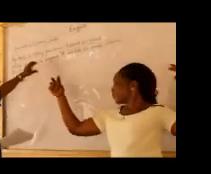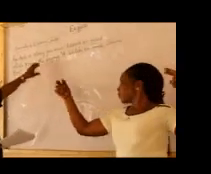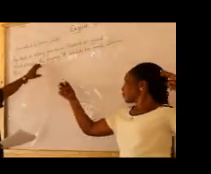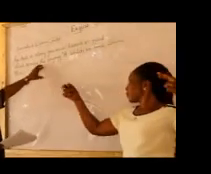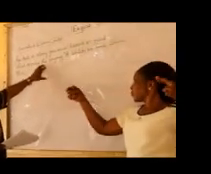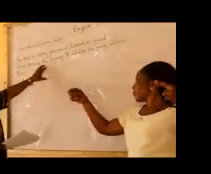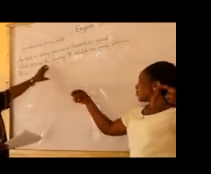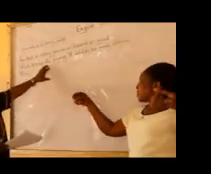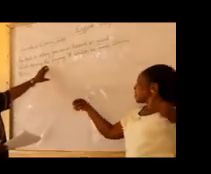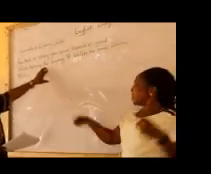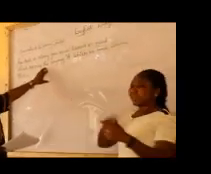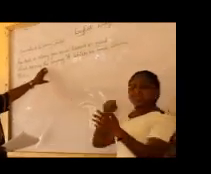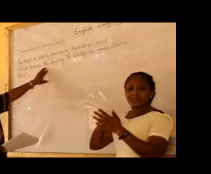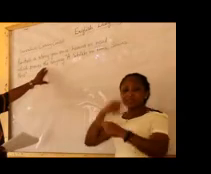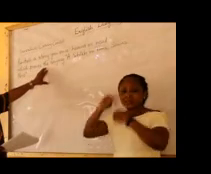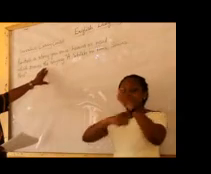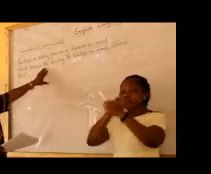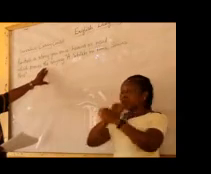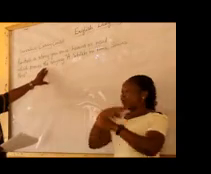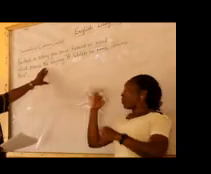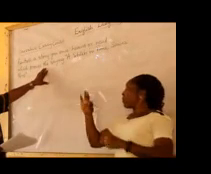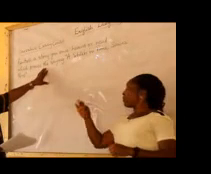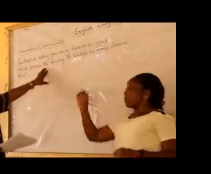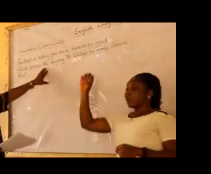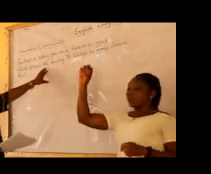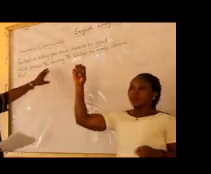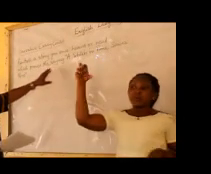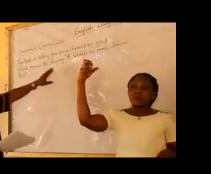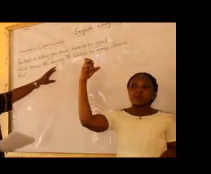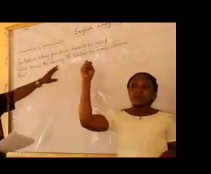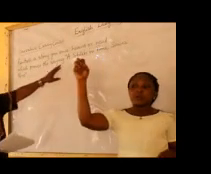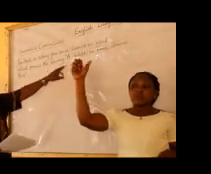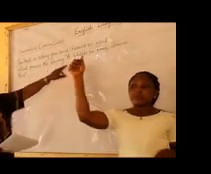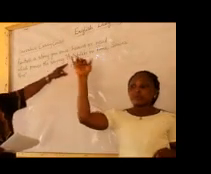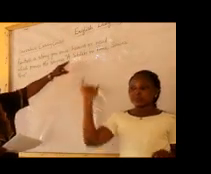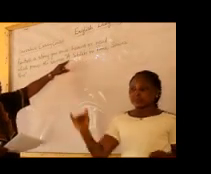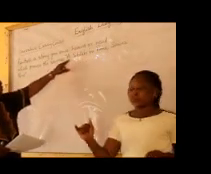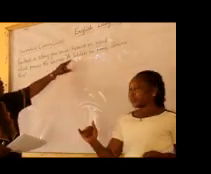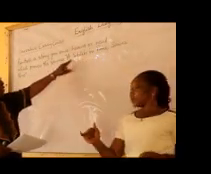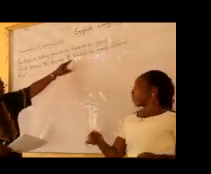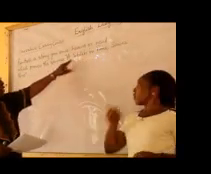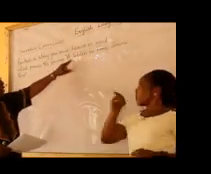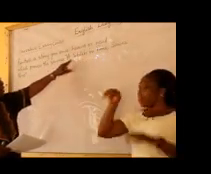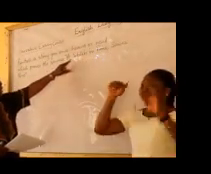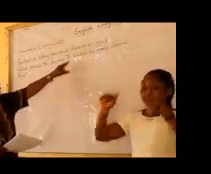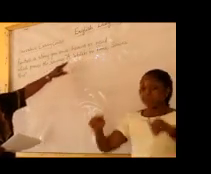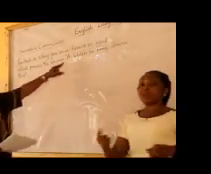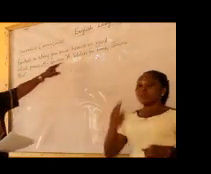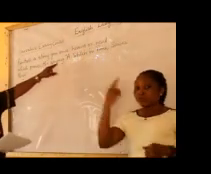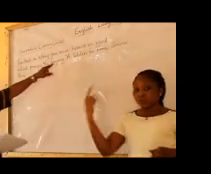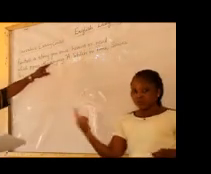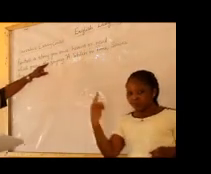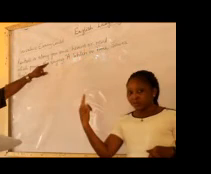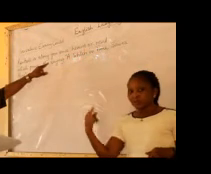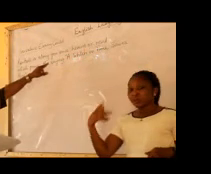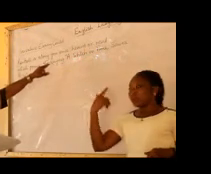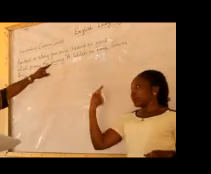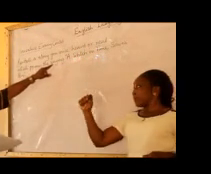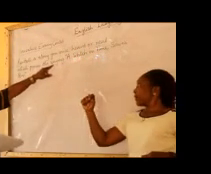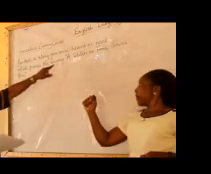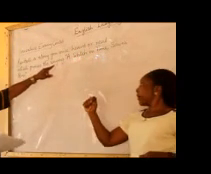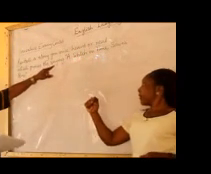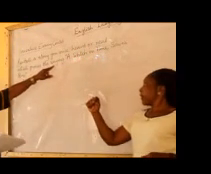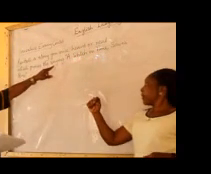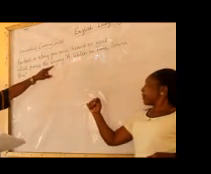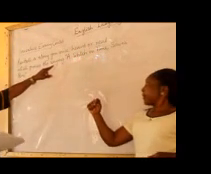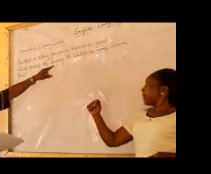And in this kind of essay, you can use the topic, the